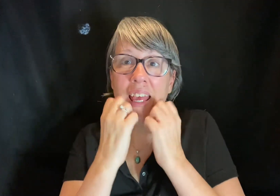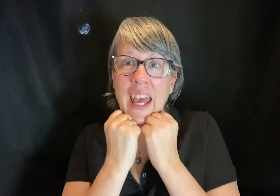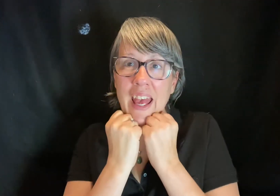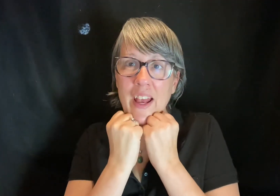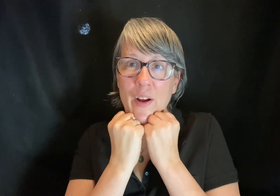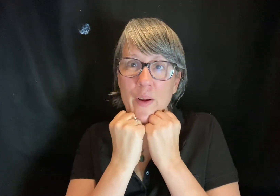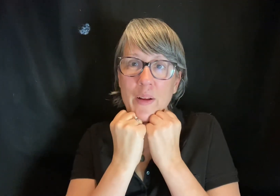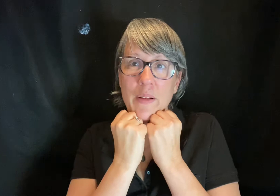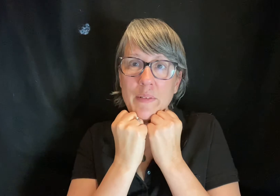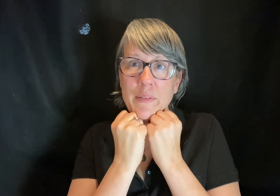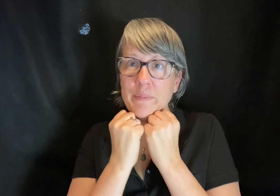Care.